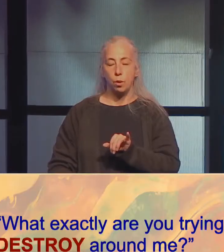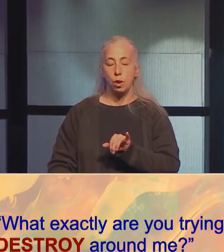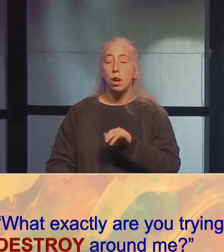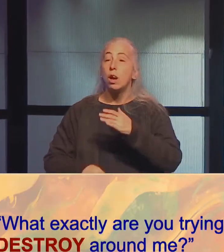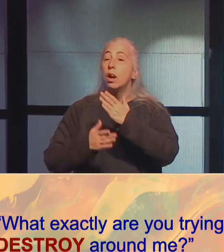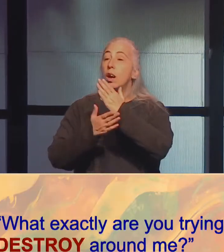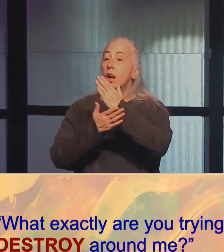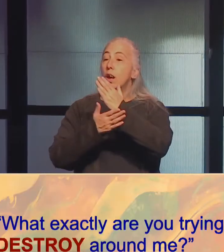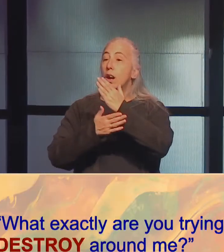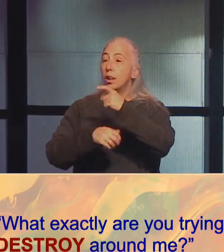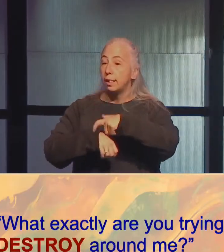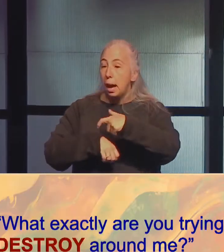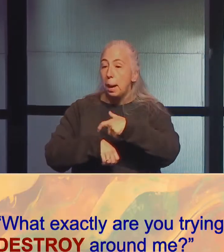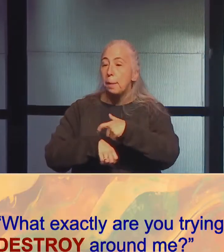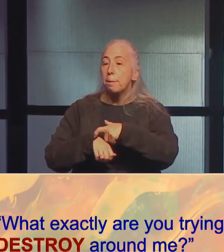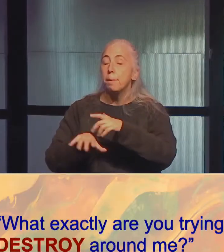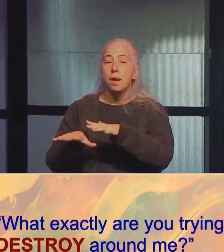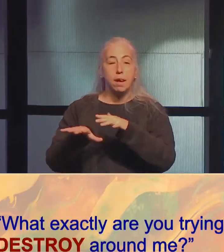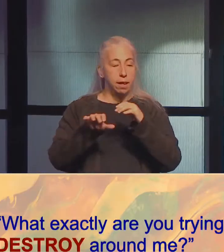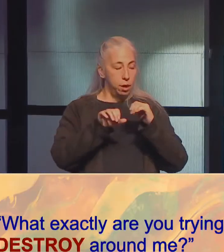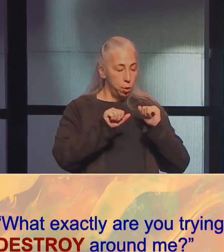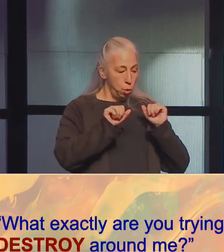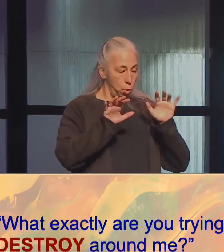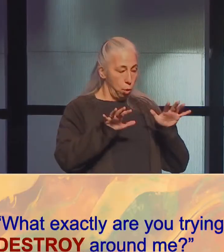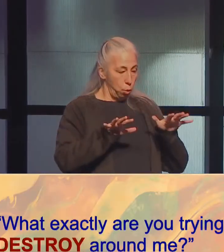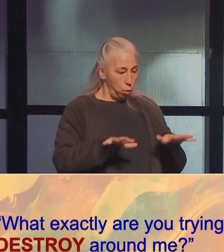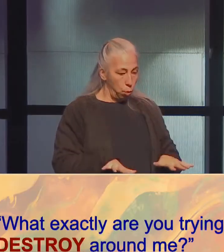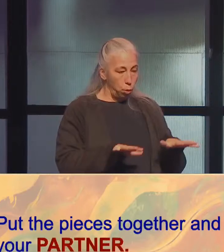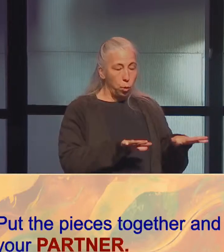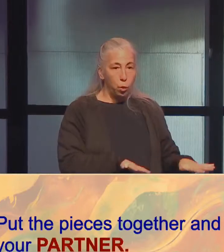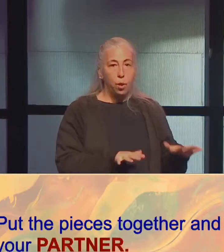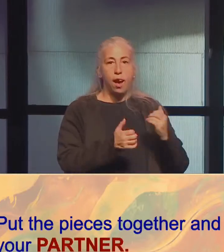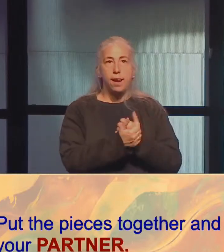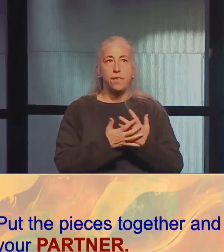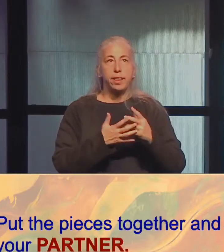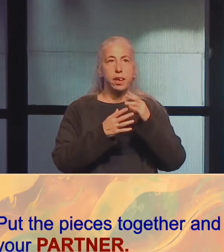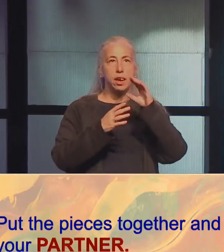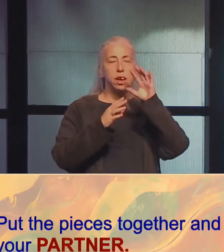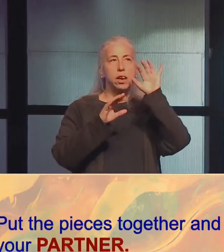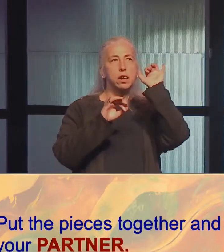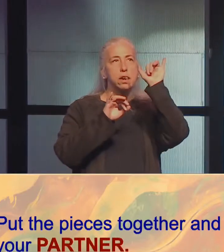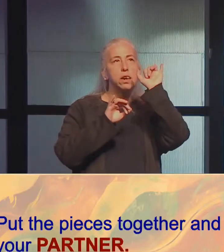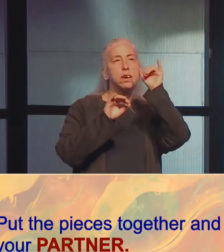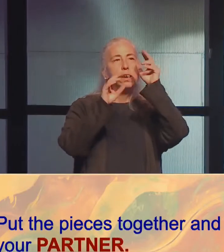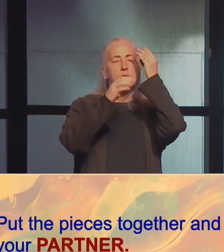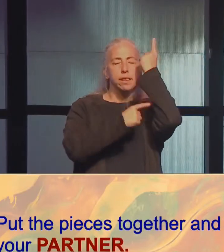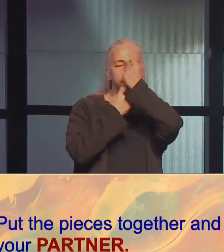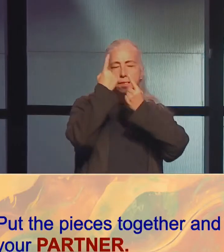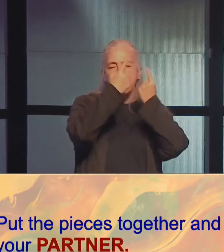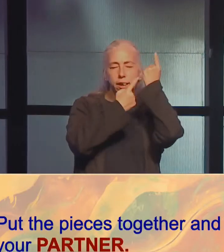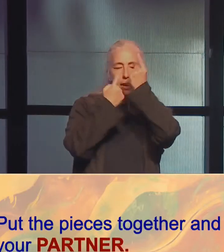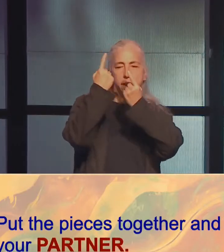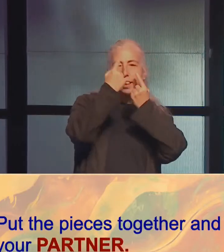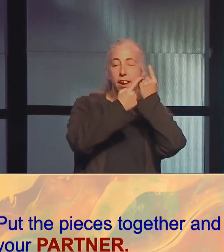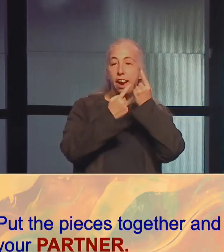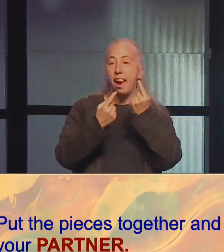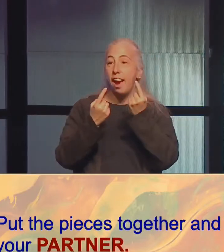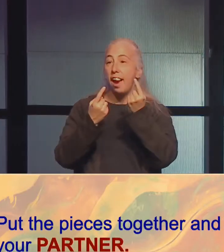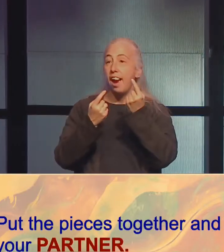time outside of the interrogation room and you put the pieces together and you solve the crime with your partner.